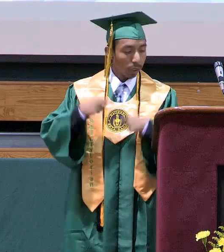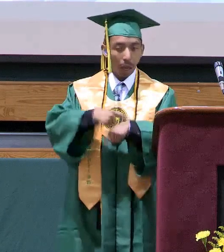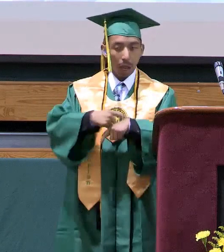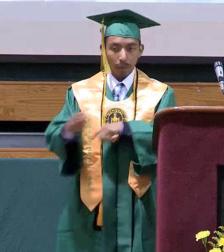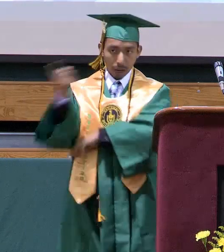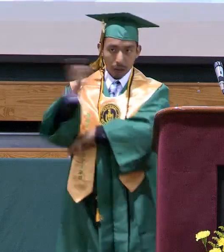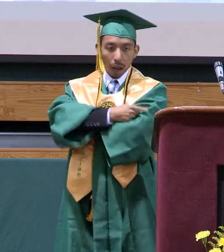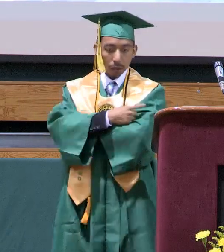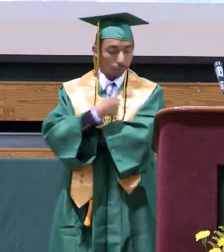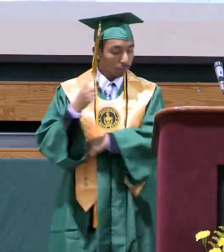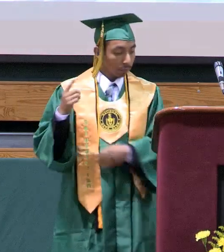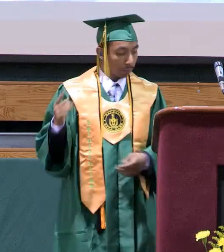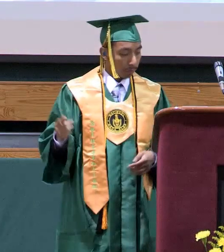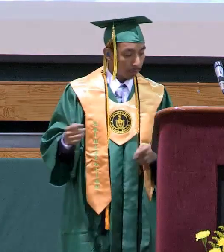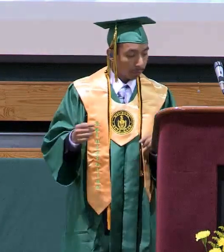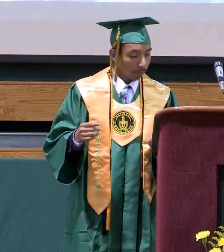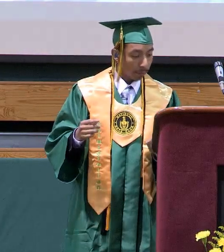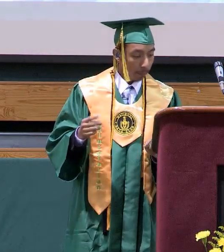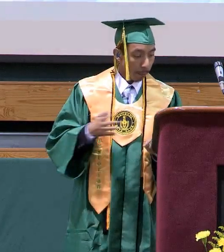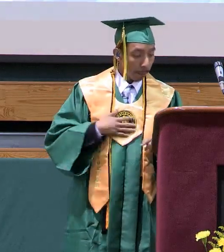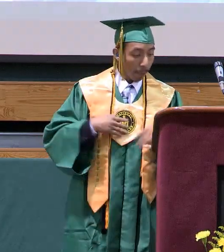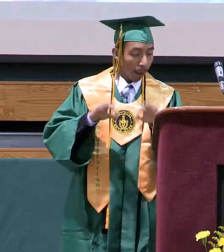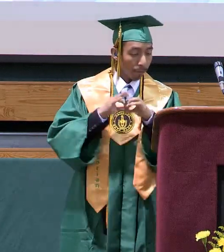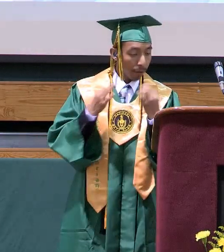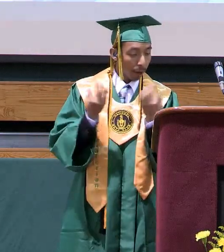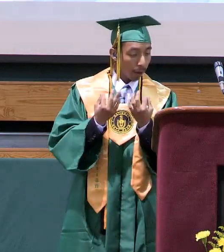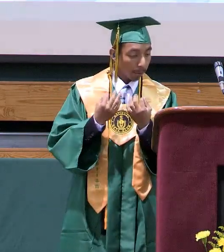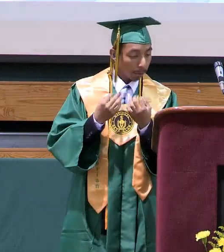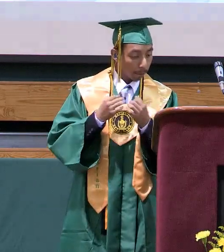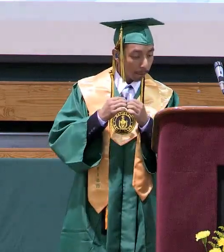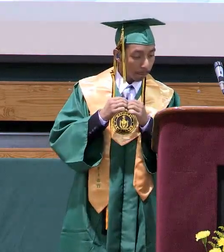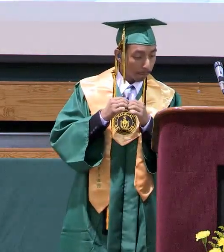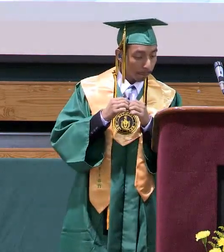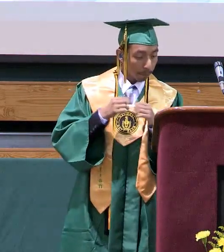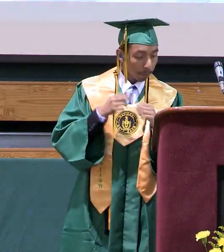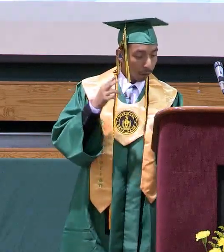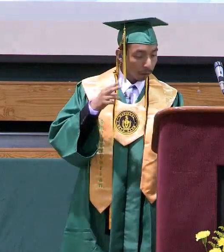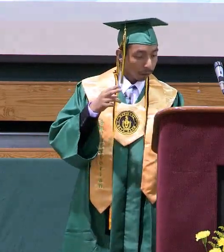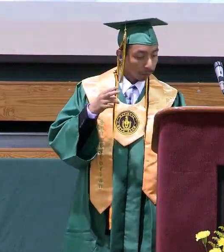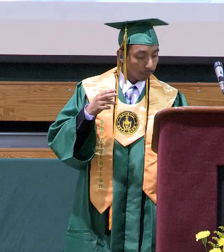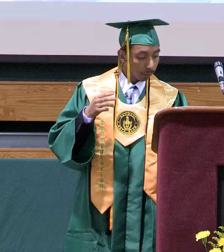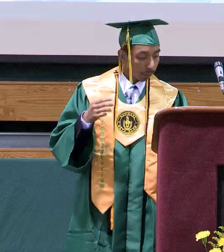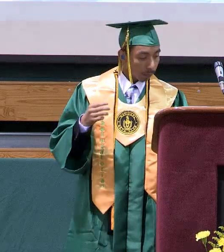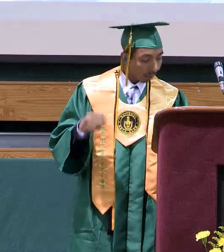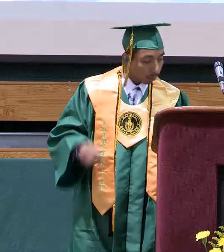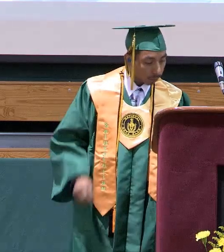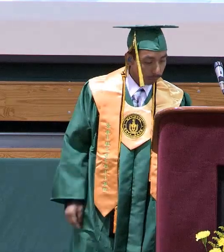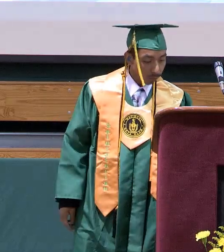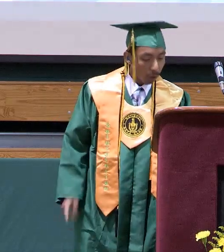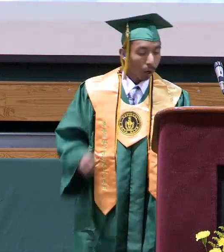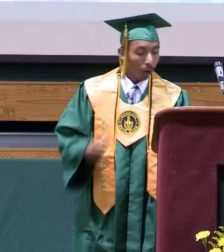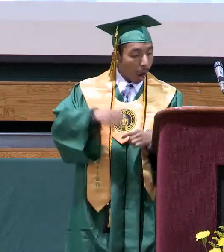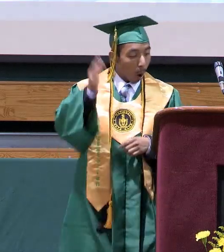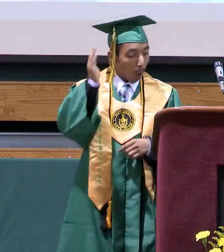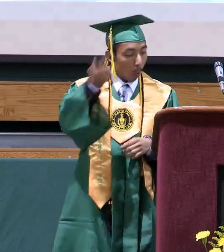My dad, I'd like to thank my dad, who always gave me time out of his day.